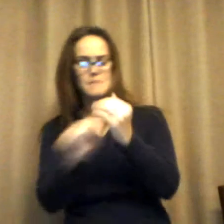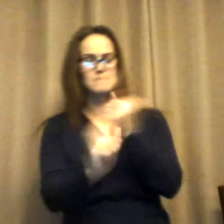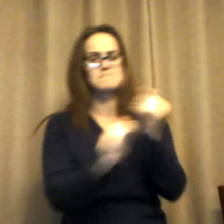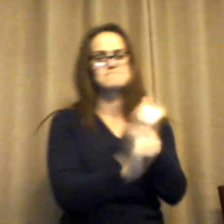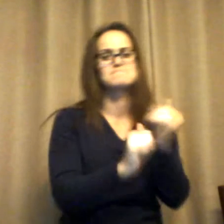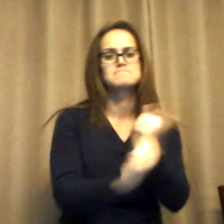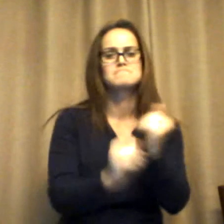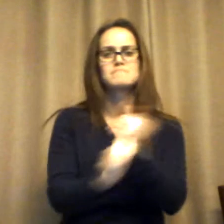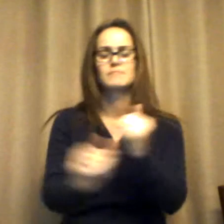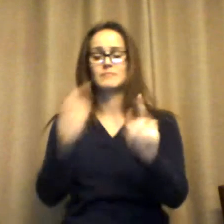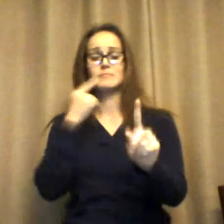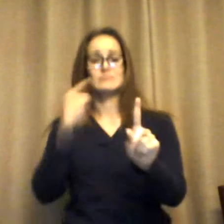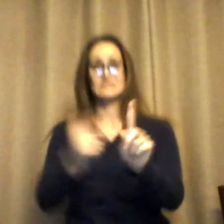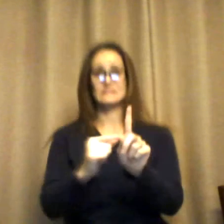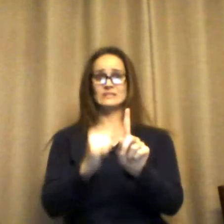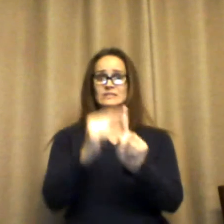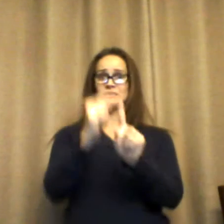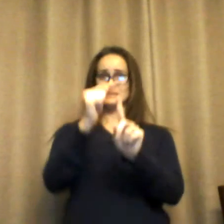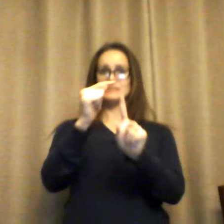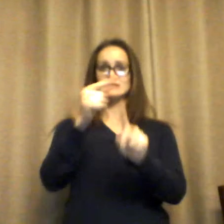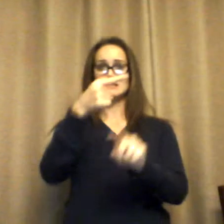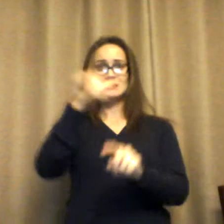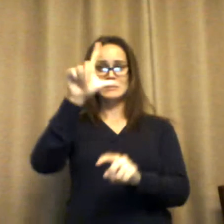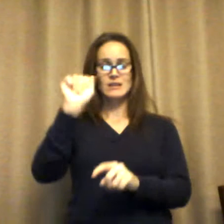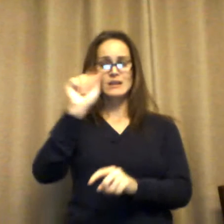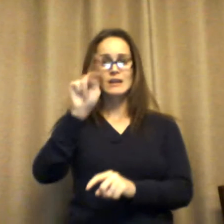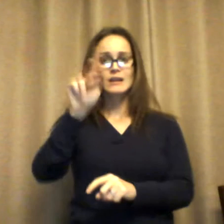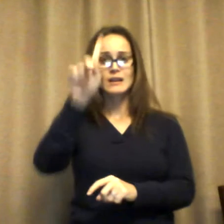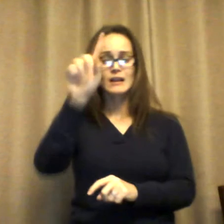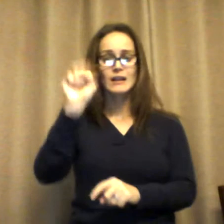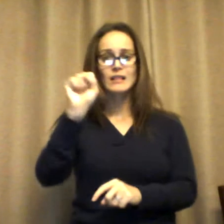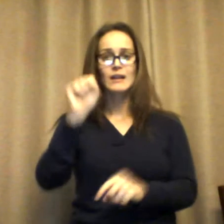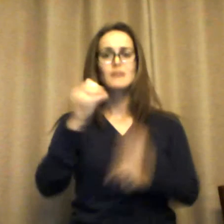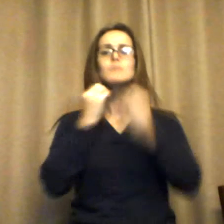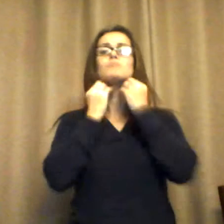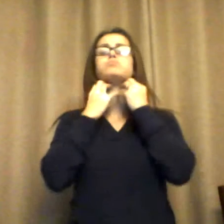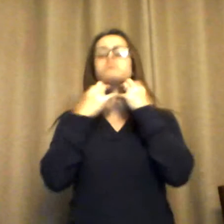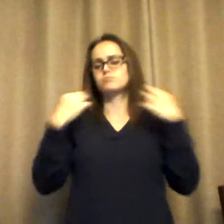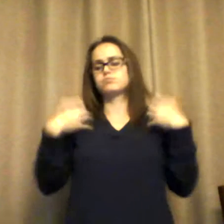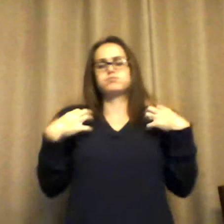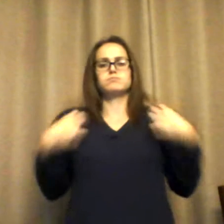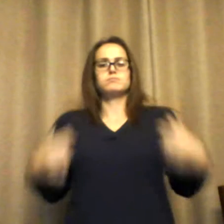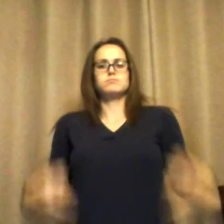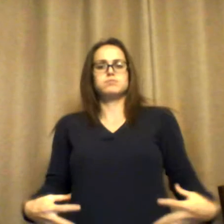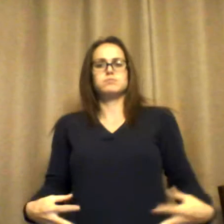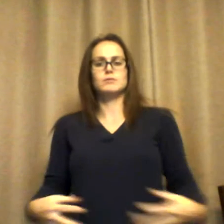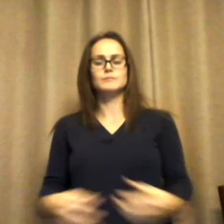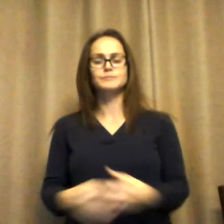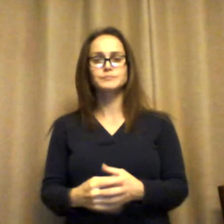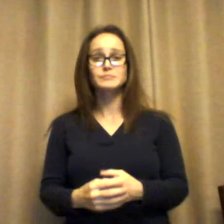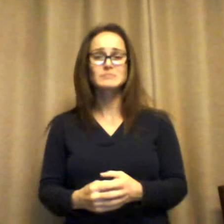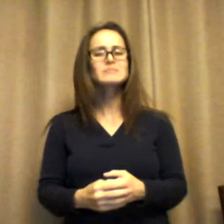diarrhea, a high fever, and swollen glands in the neck, armpits, or groin. Even if a person doesn't have